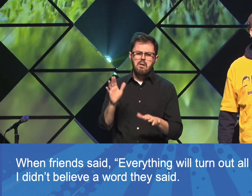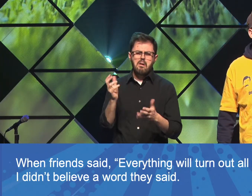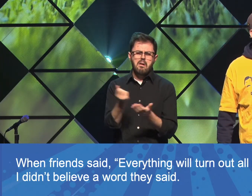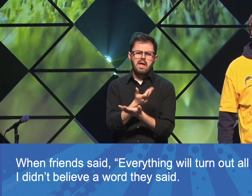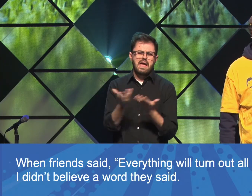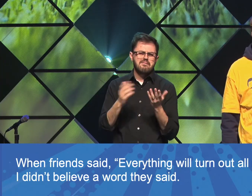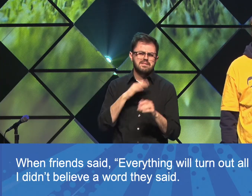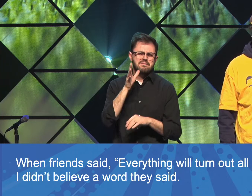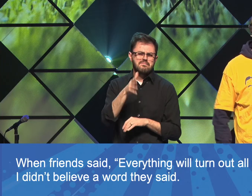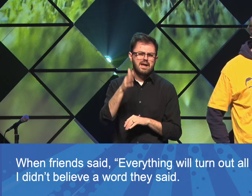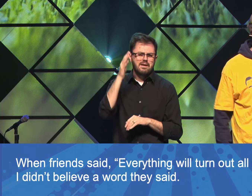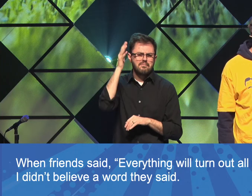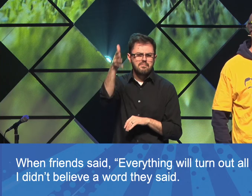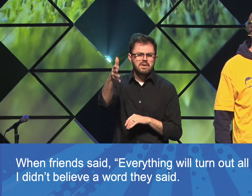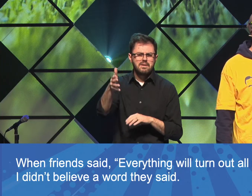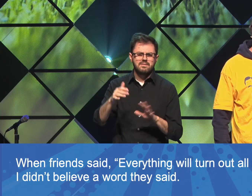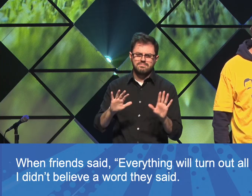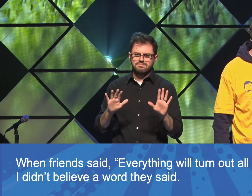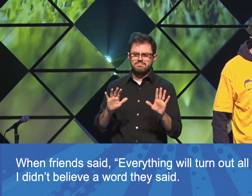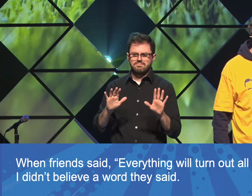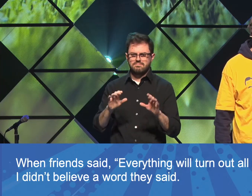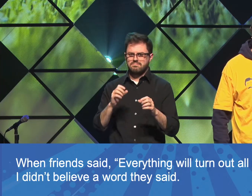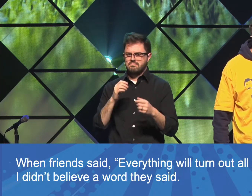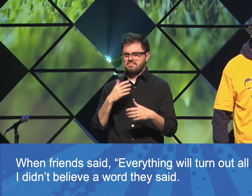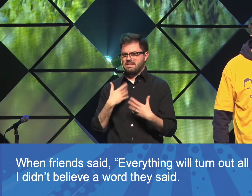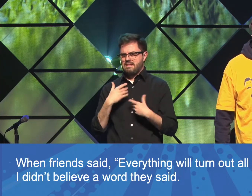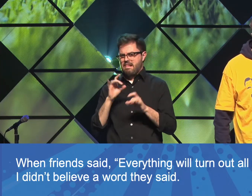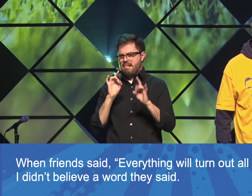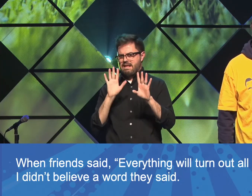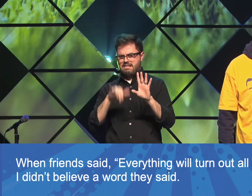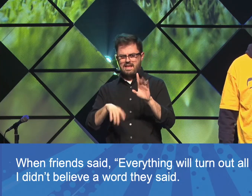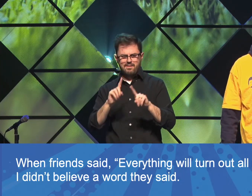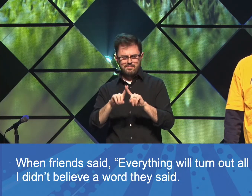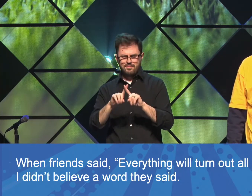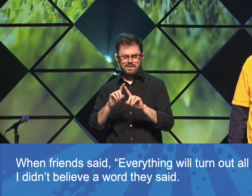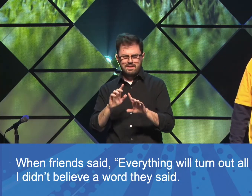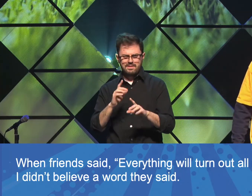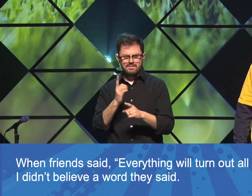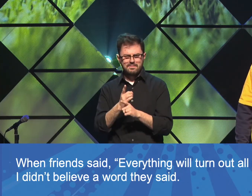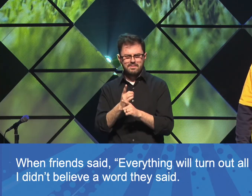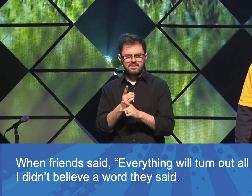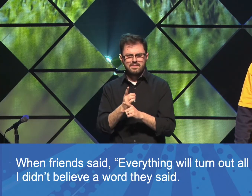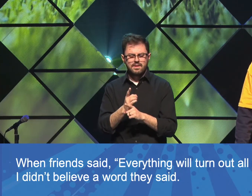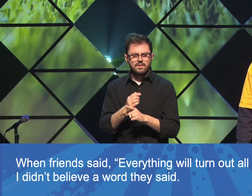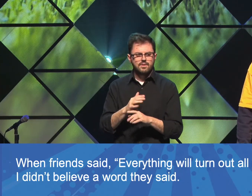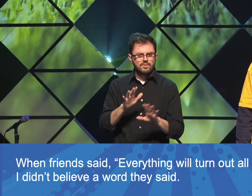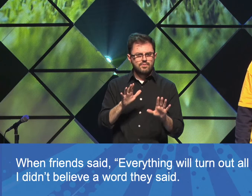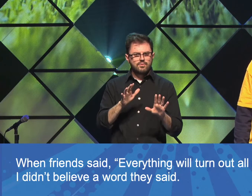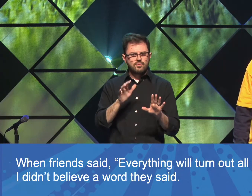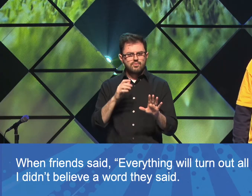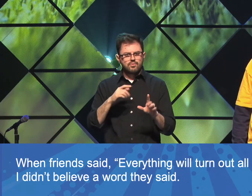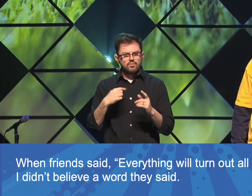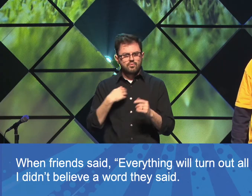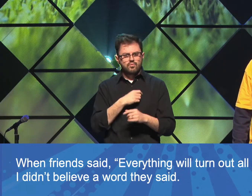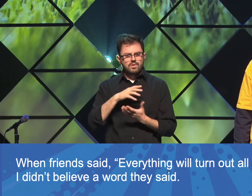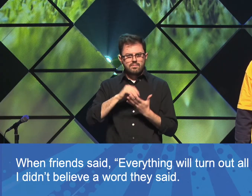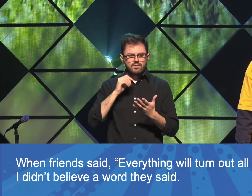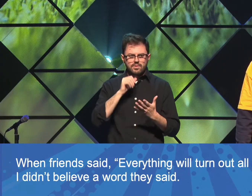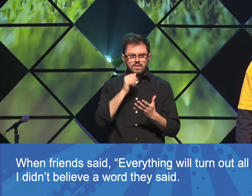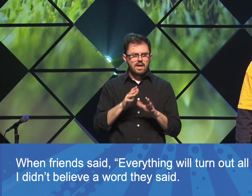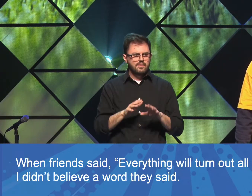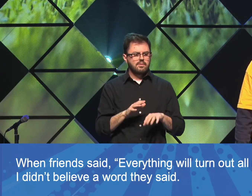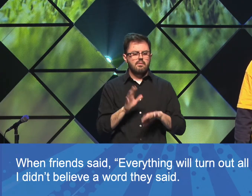we are not peacemakers that do that to people. We do not discount people's pain by saying it's going to be all right. Because the truth is, it might not